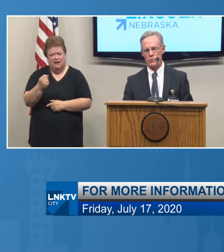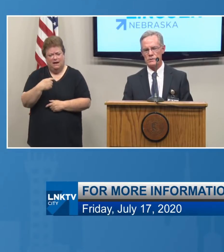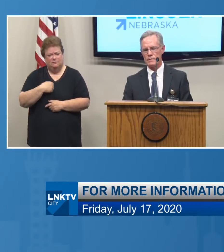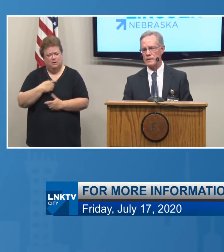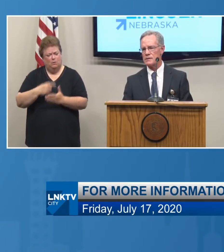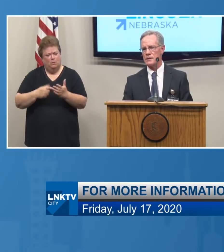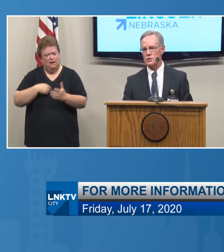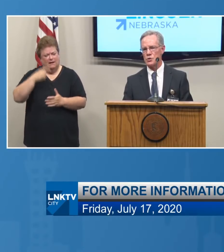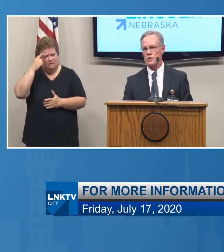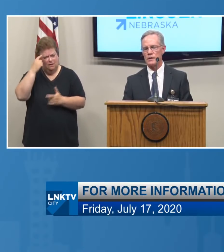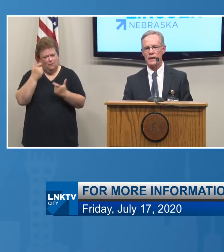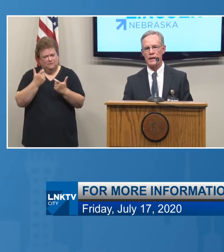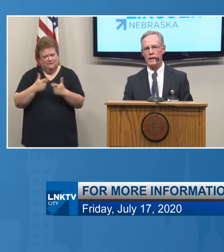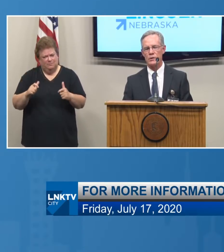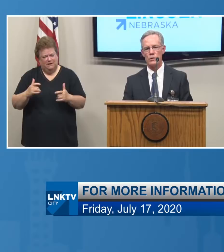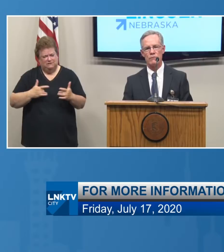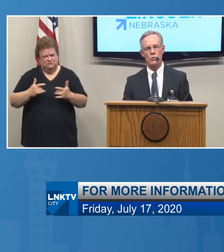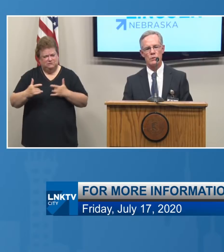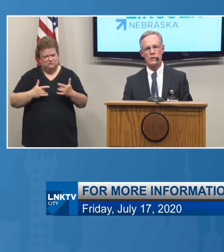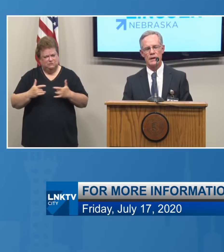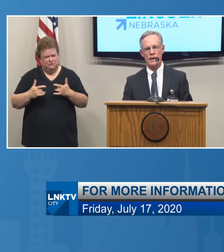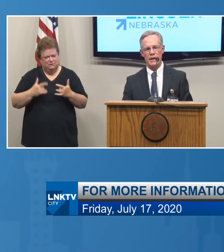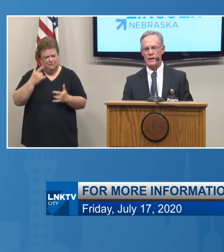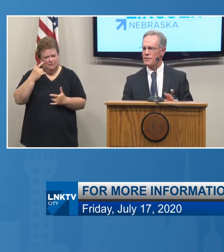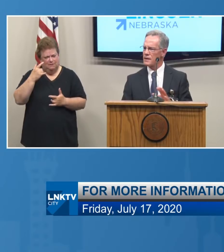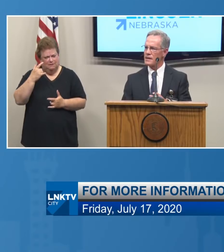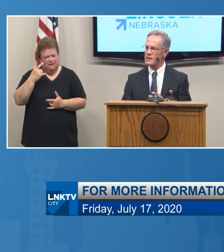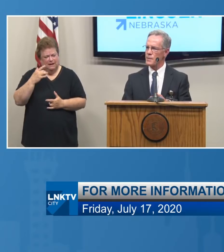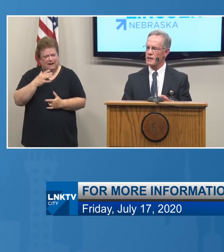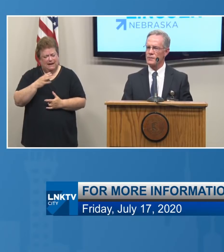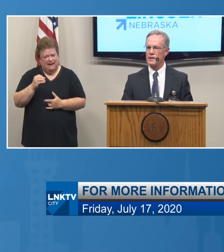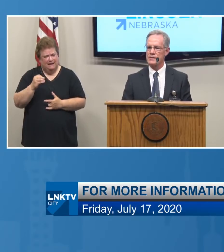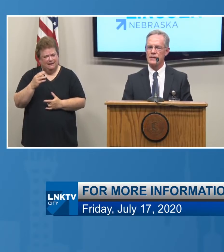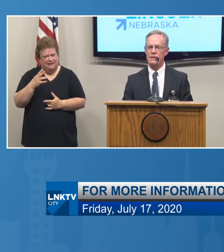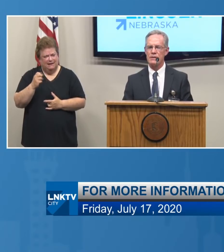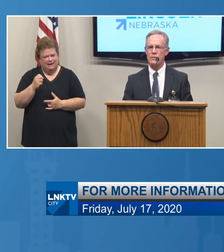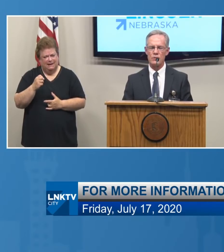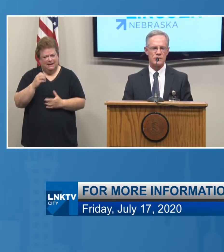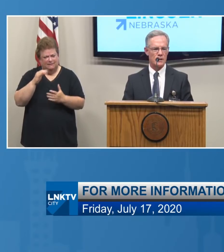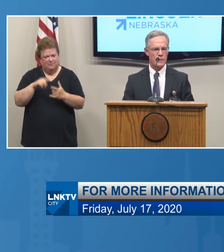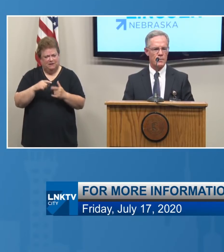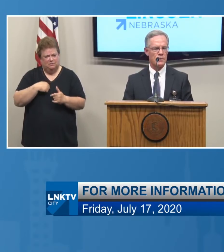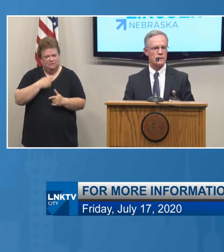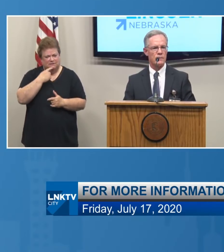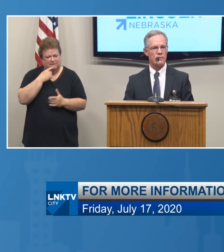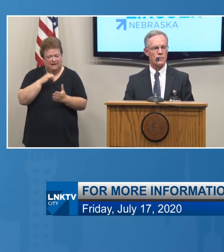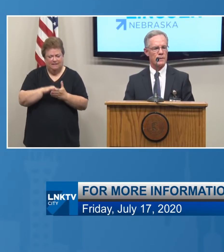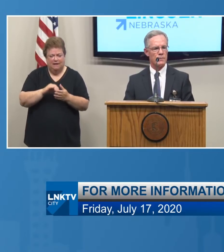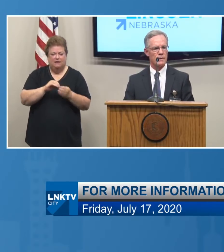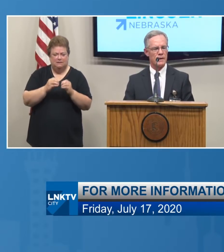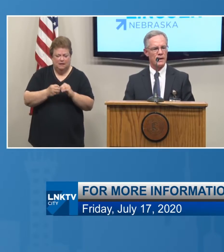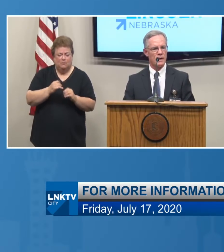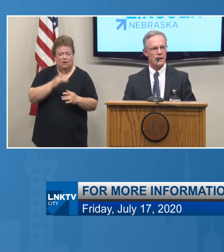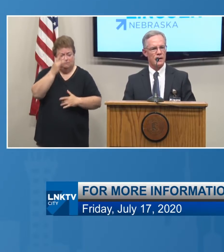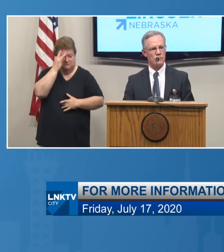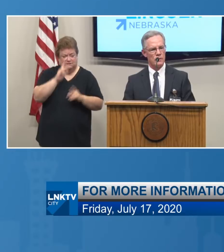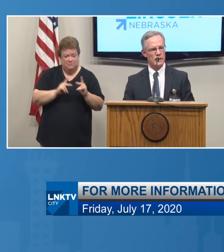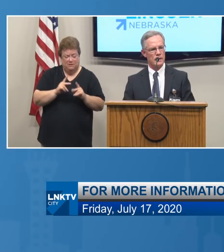what I felt was the biggest concern that I had going forward. And I think he expected me to say the number of sick people, the number of ill people,